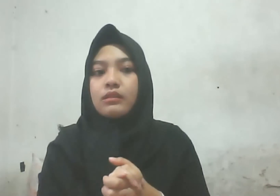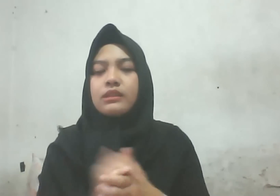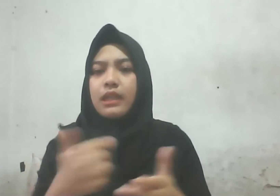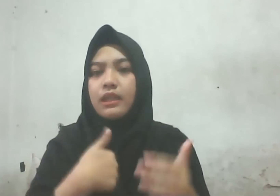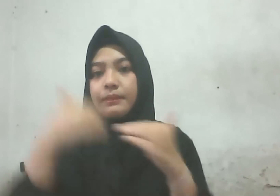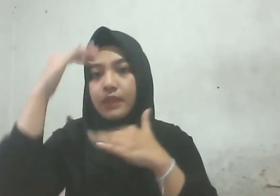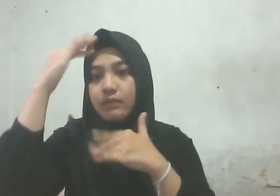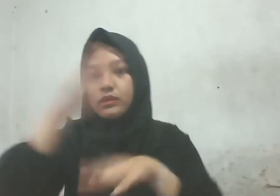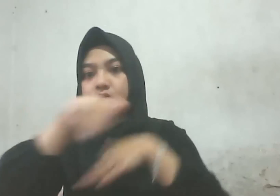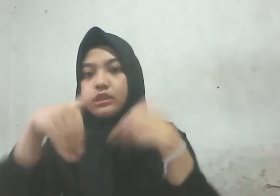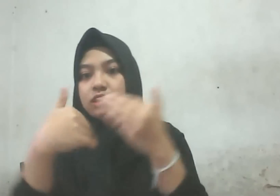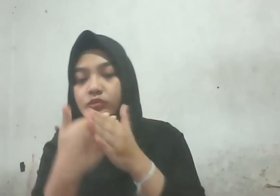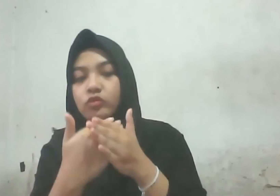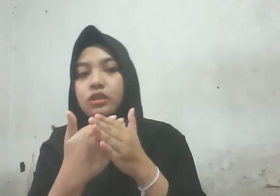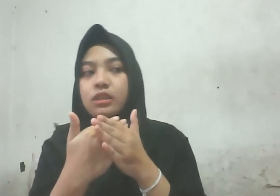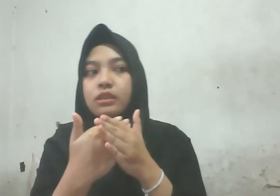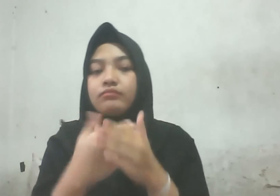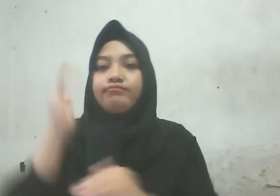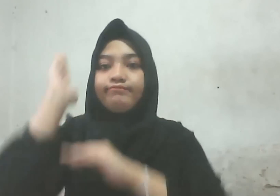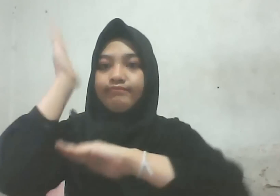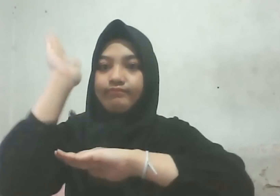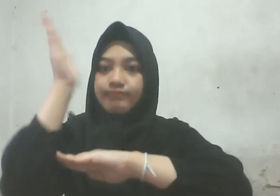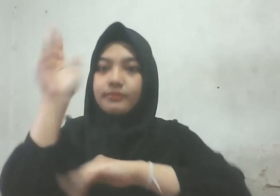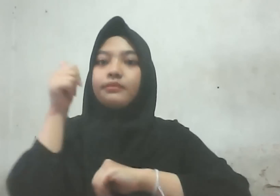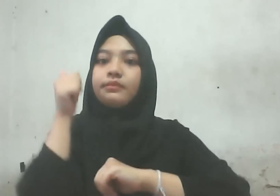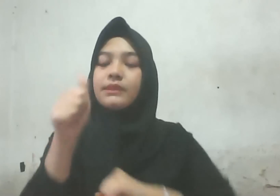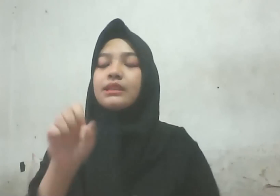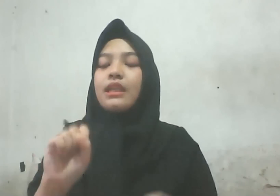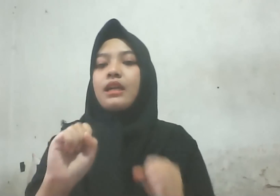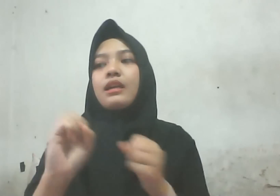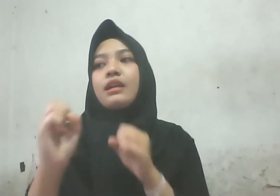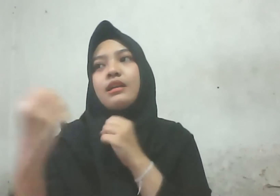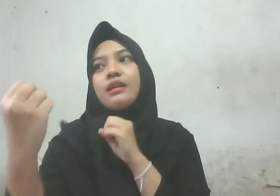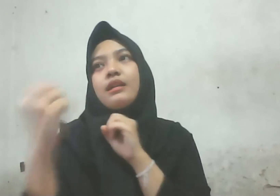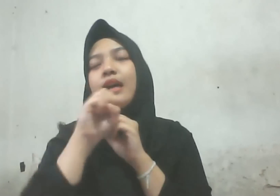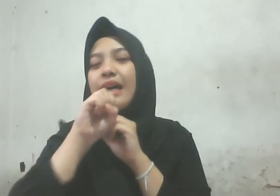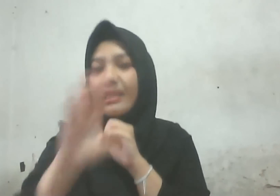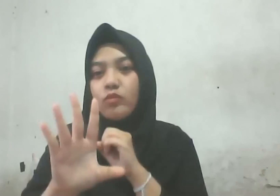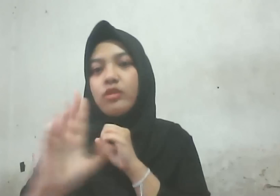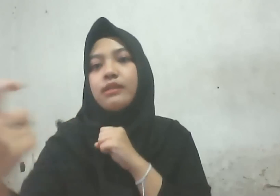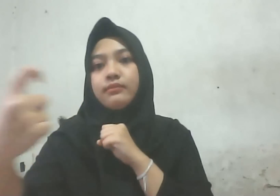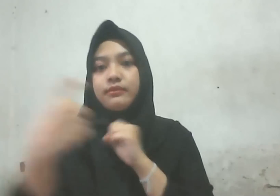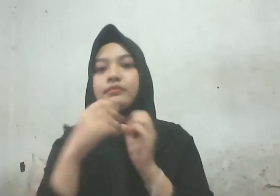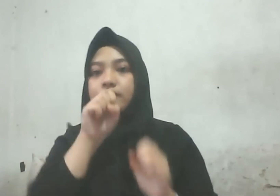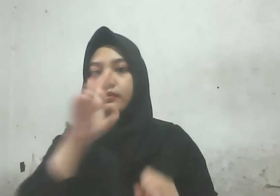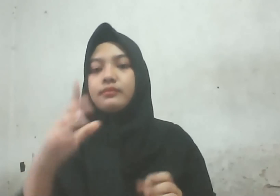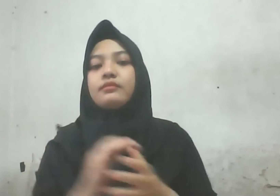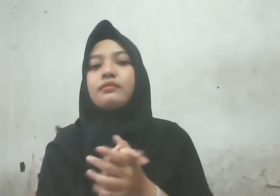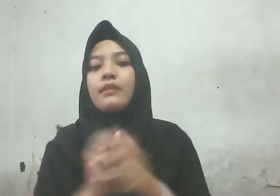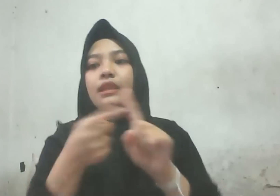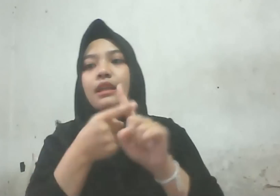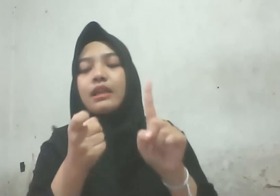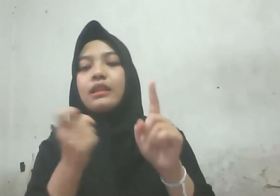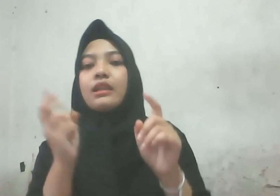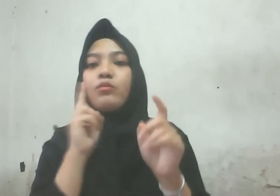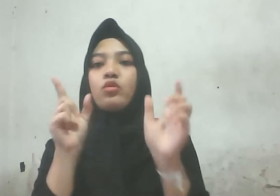all speakers can respond the question. Like from Ibu Monica Madianingrum.